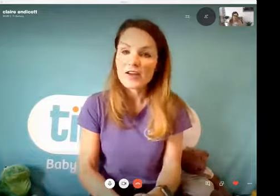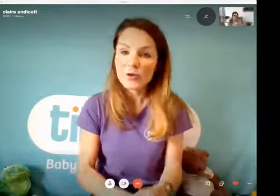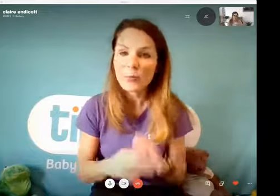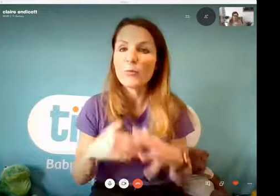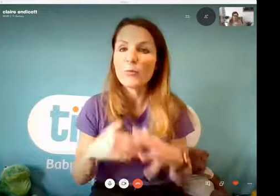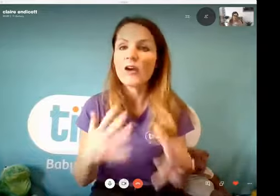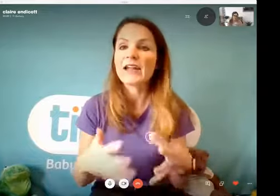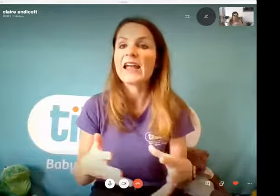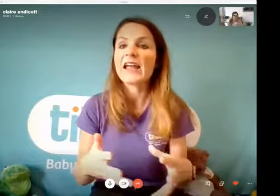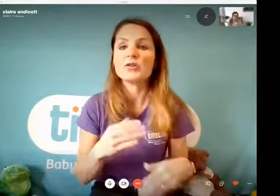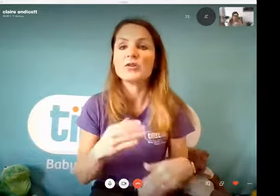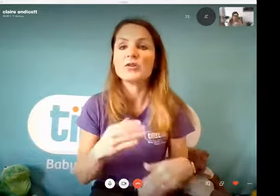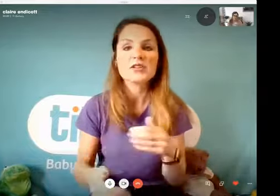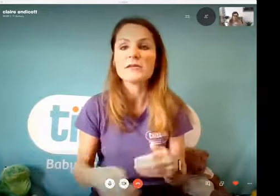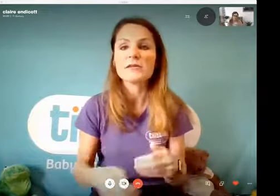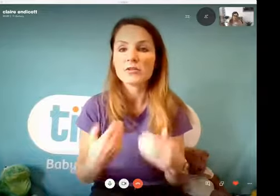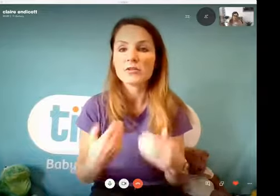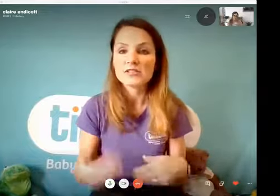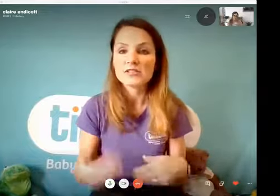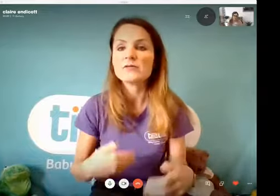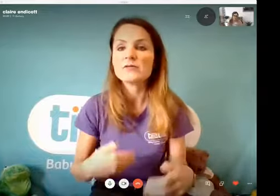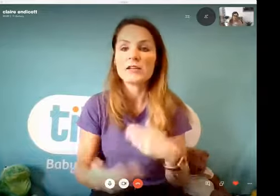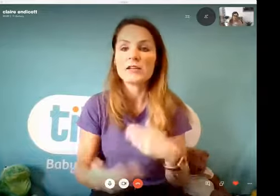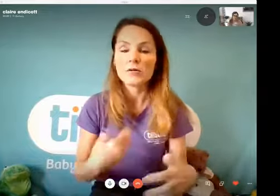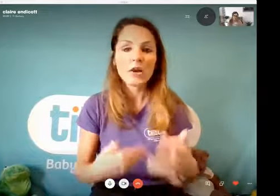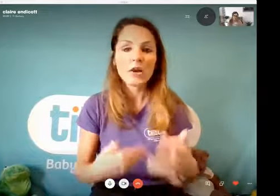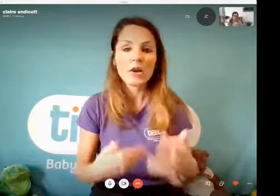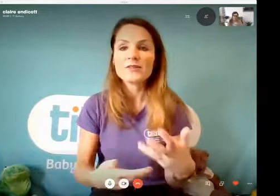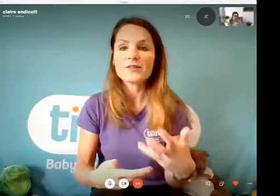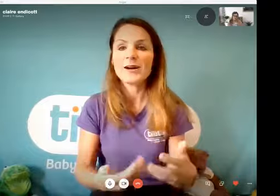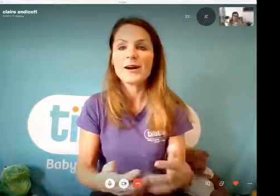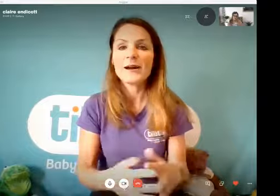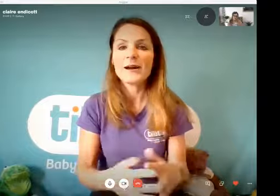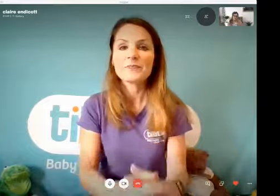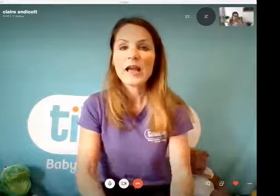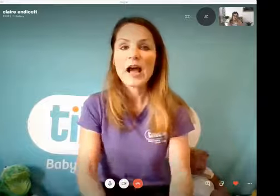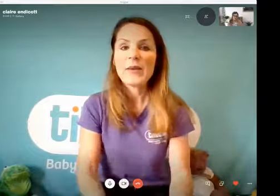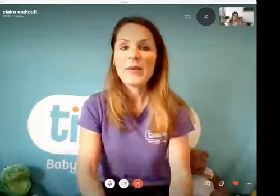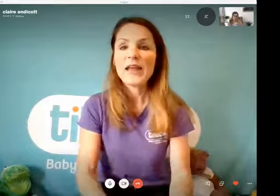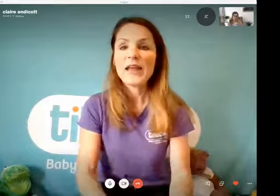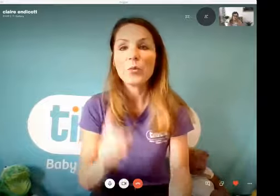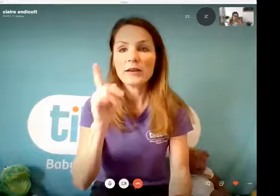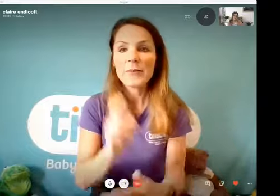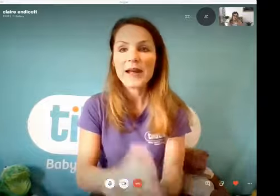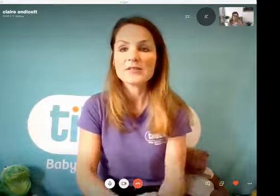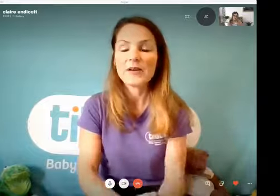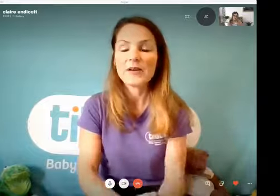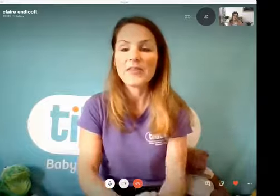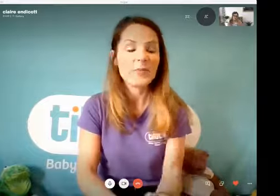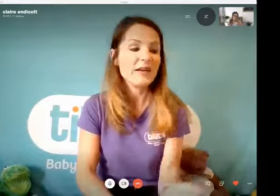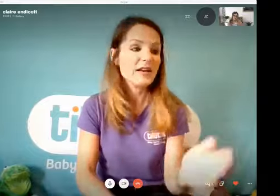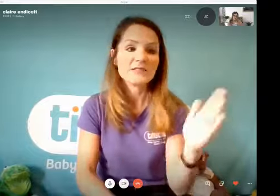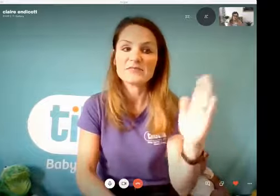work in and you sign to them continuously, all the time, it will come out, whether that be at 8